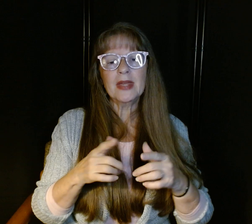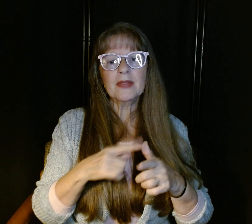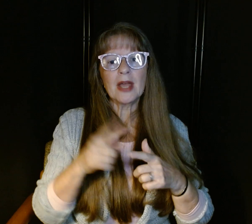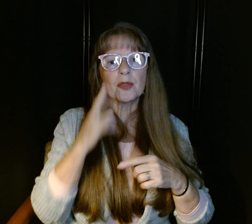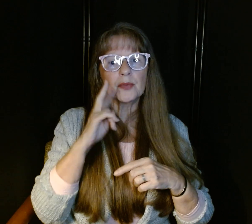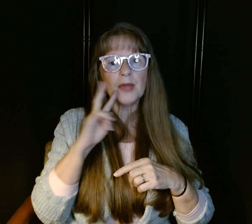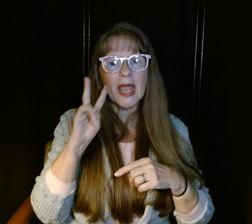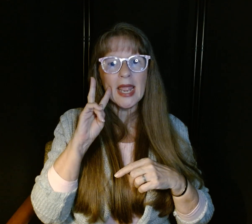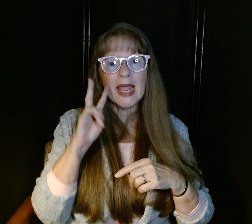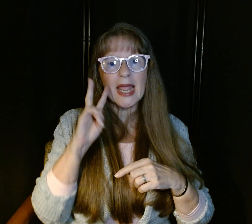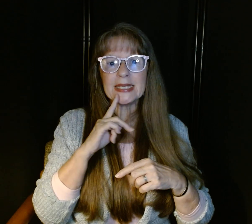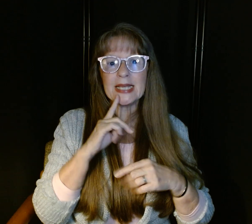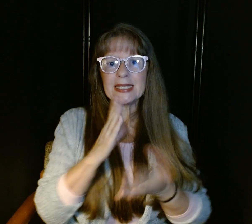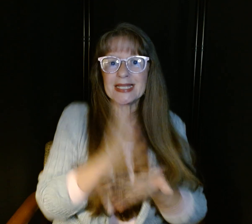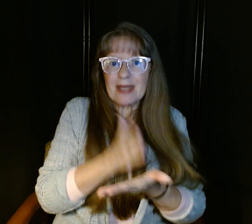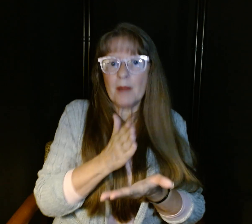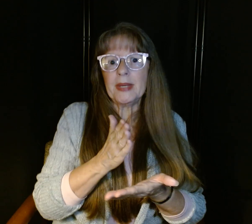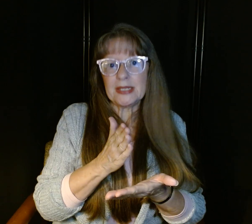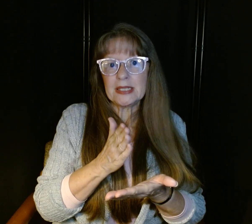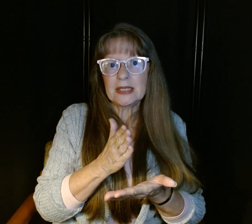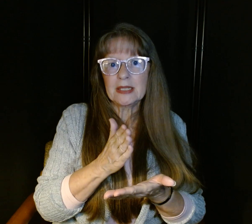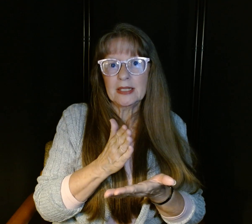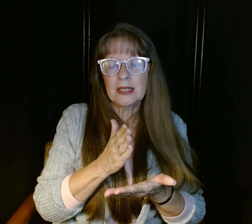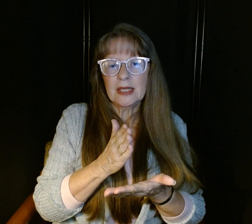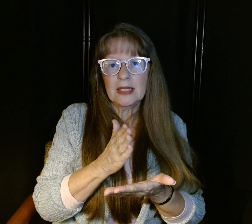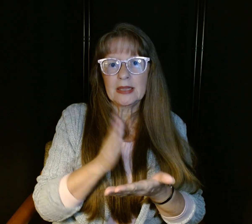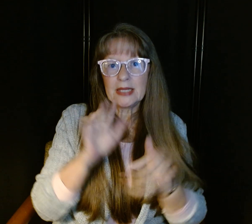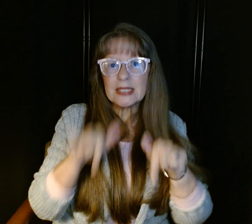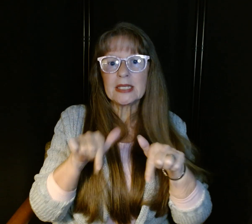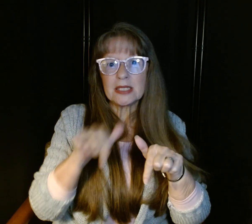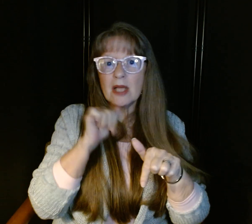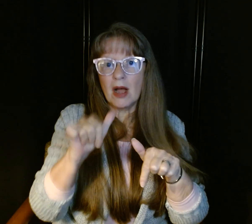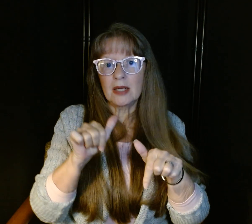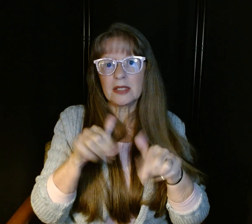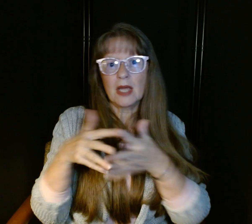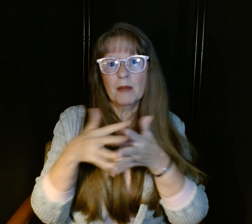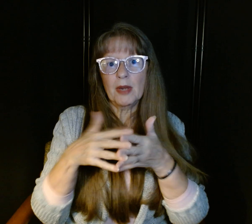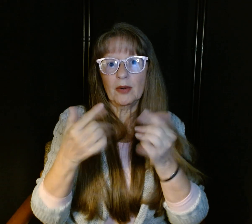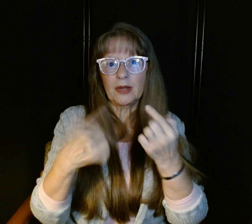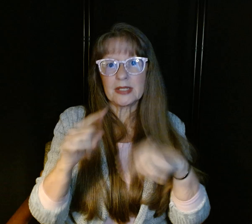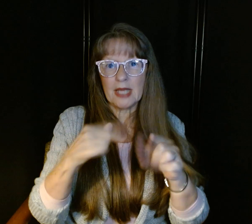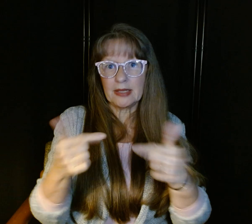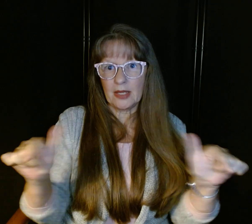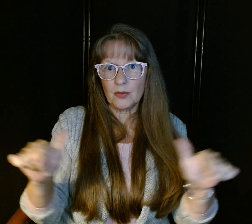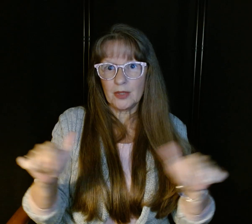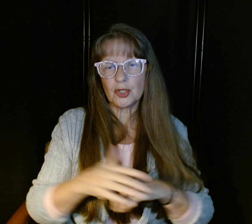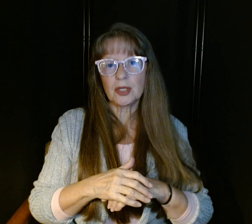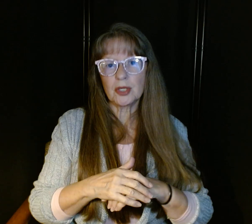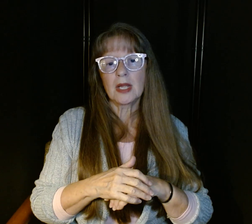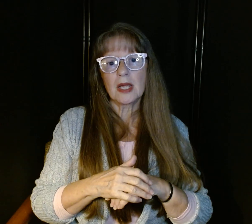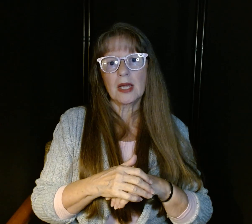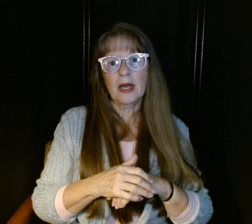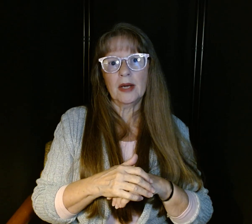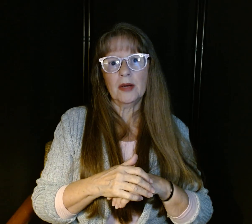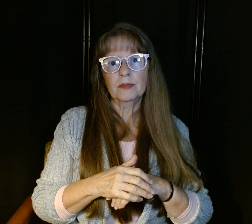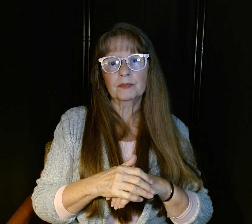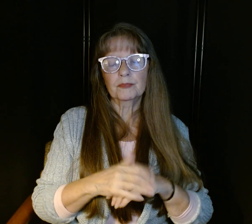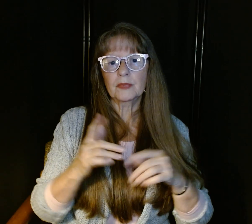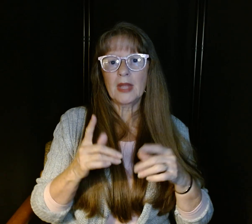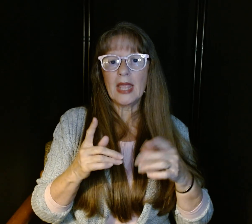the other day I said, stop it. This is not American Sign Language. Um, and